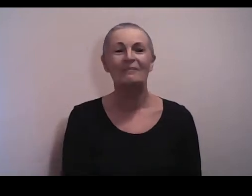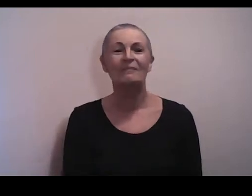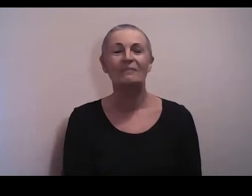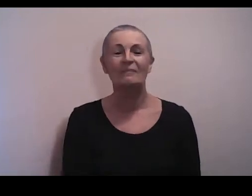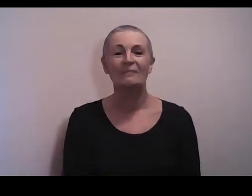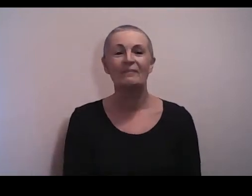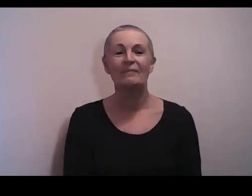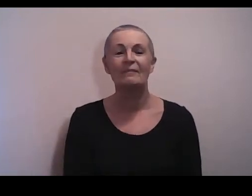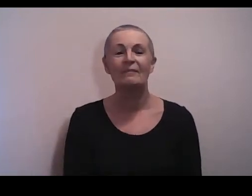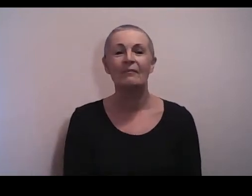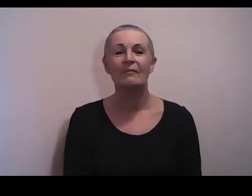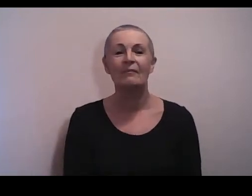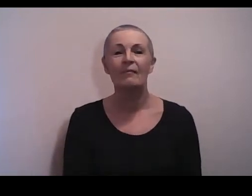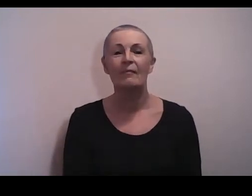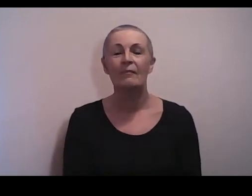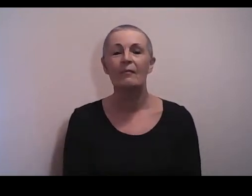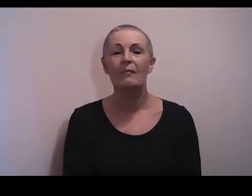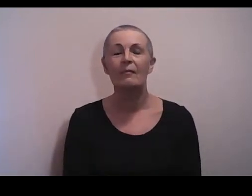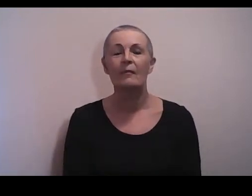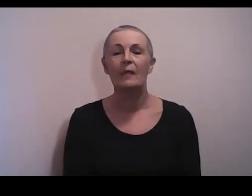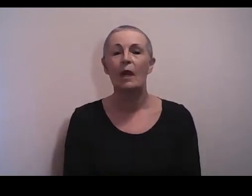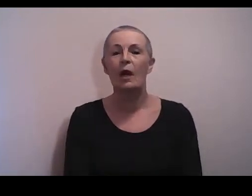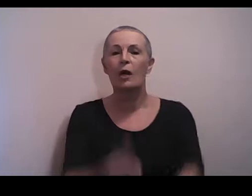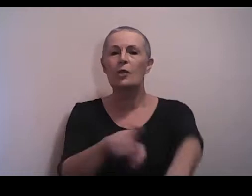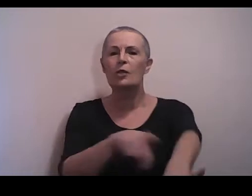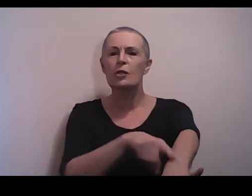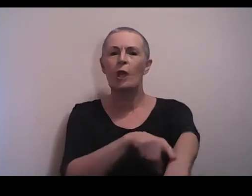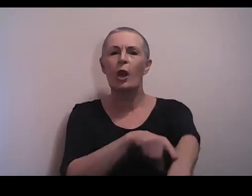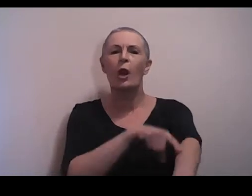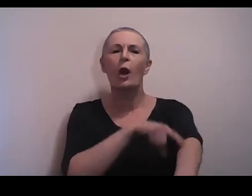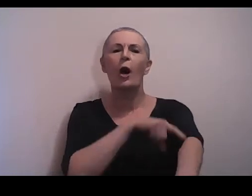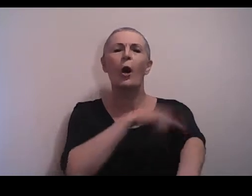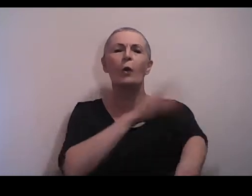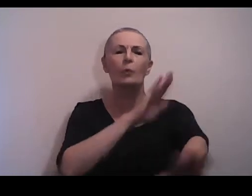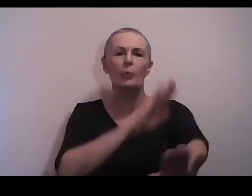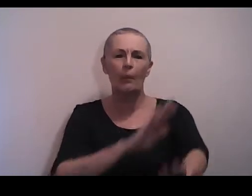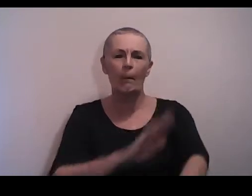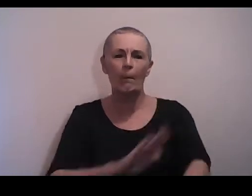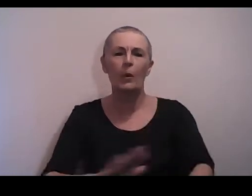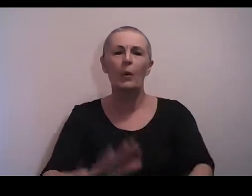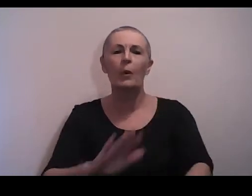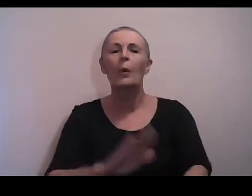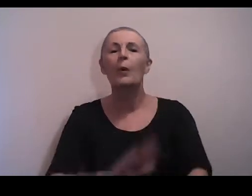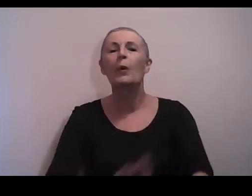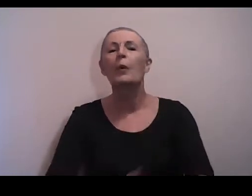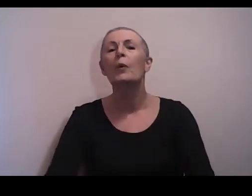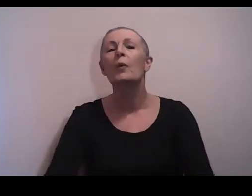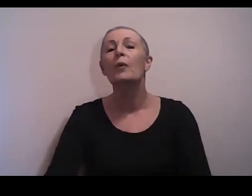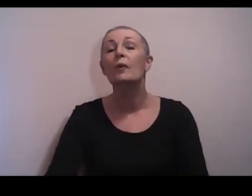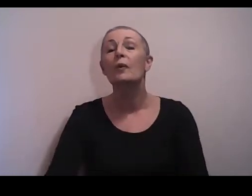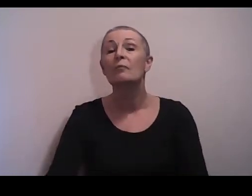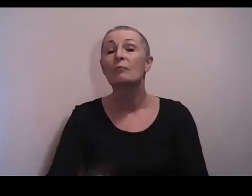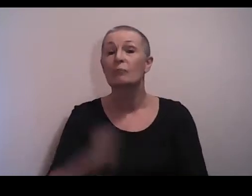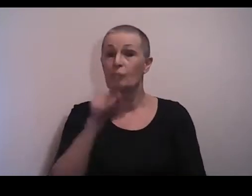The slower and the smoother the exercise becomes, the calmer you